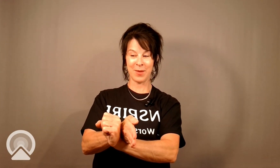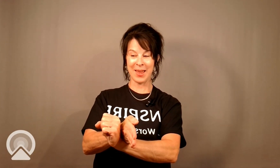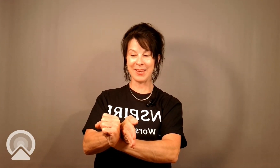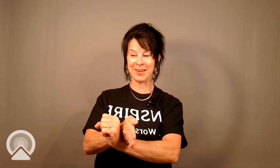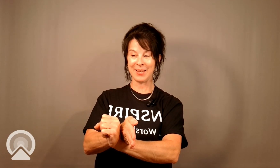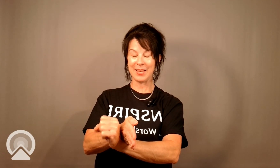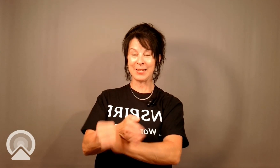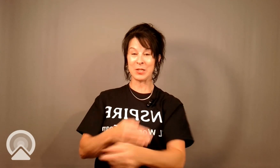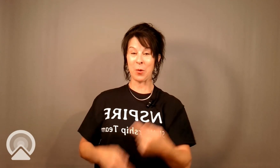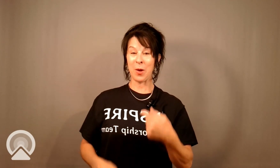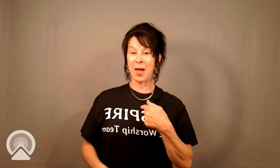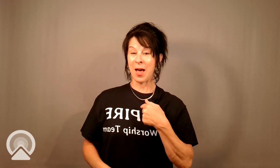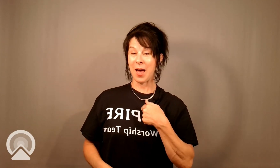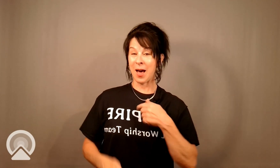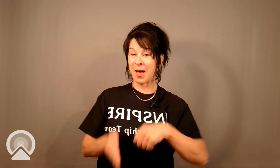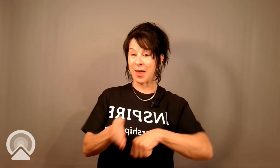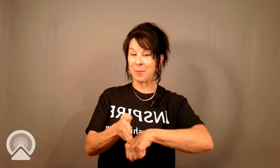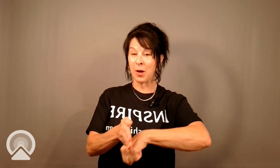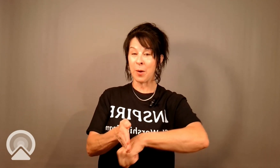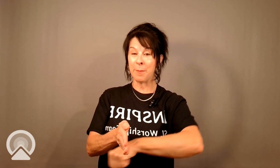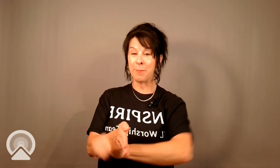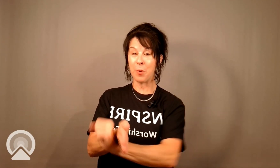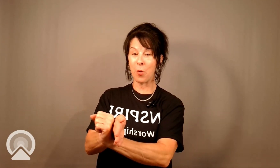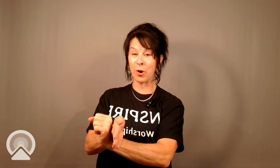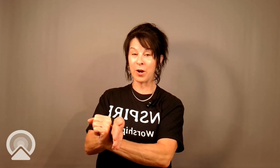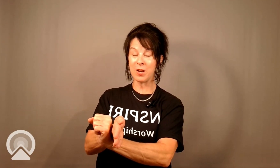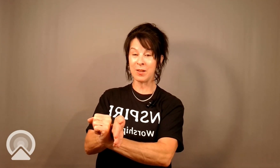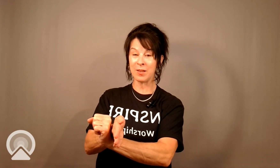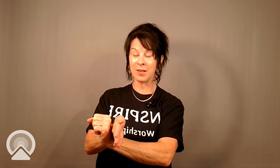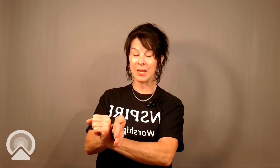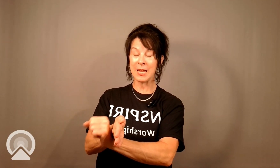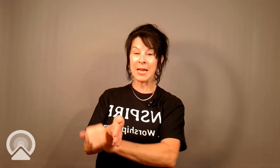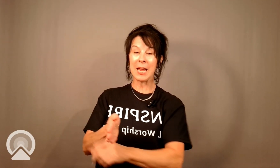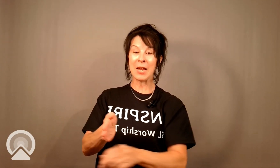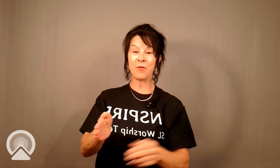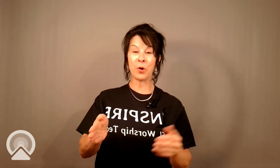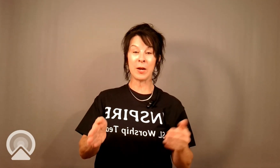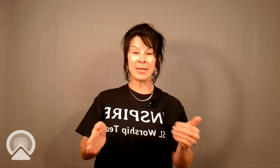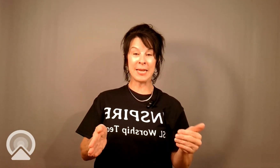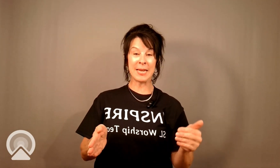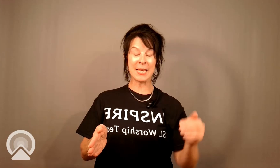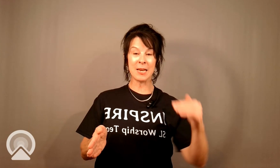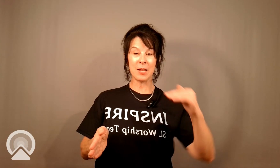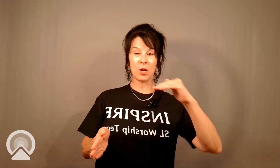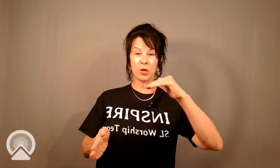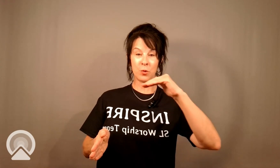Okay? So I'm born. And for again, you kind